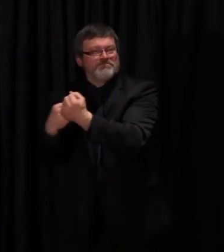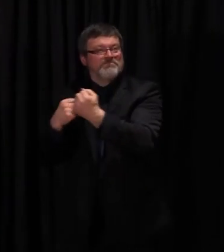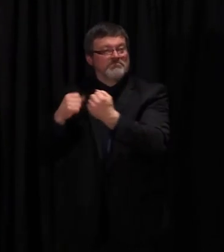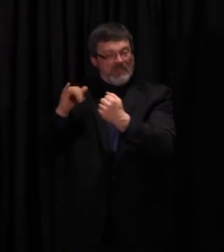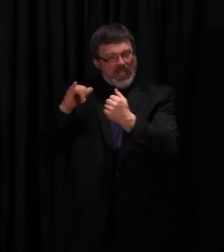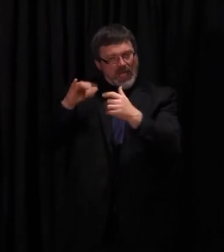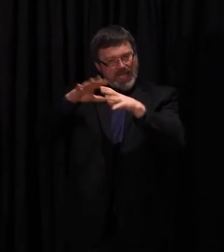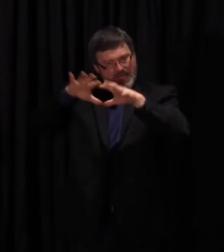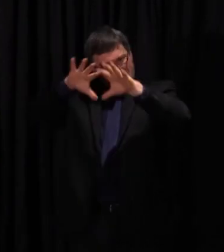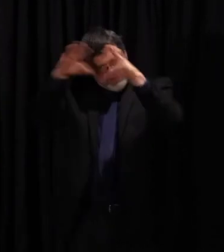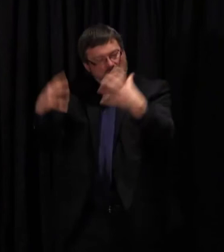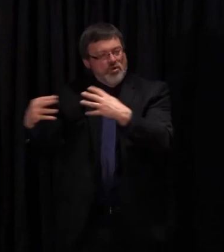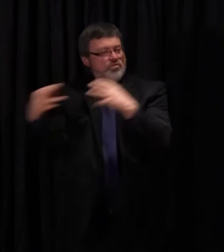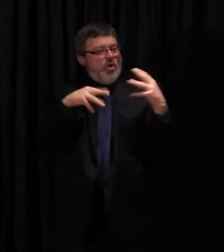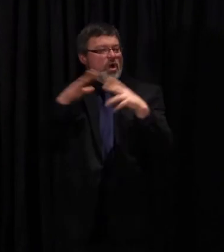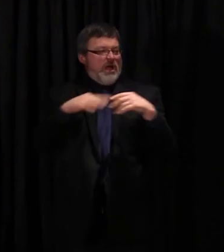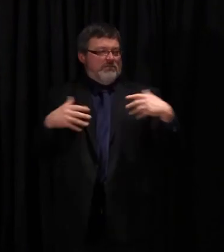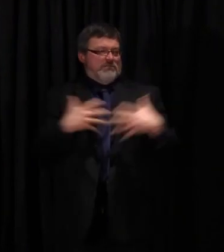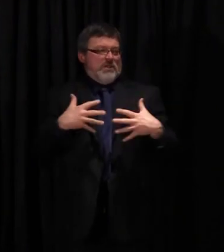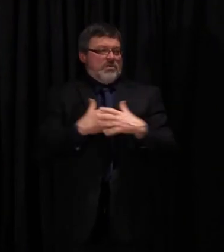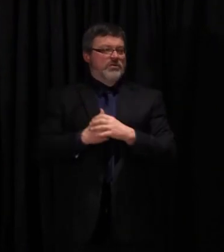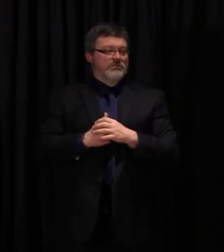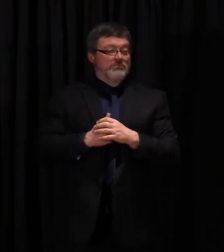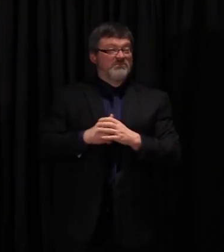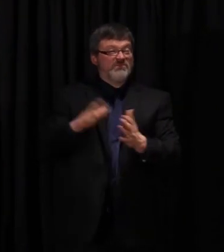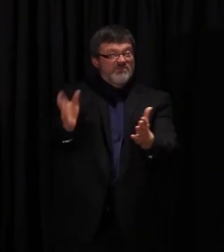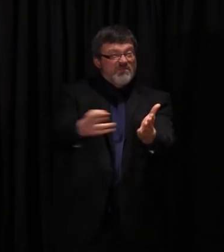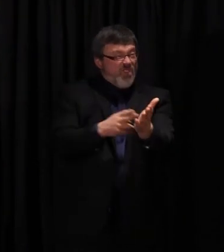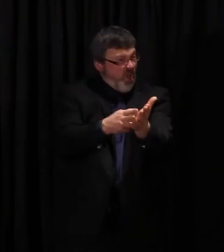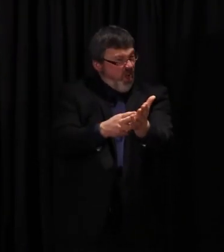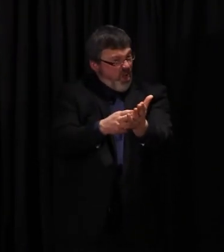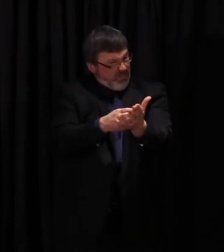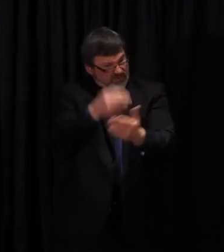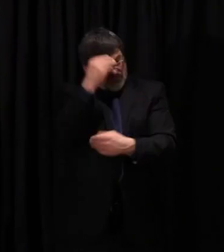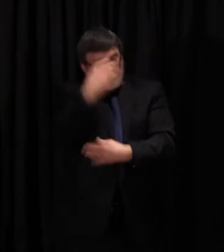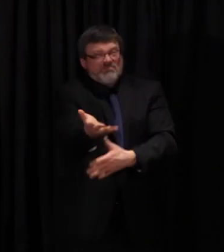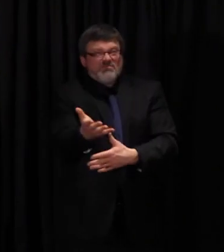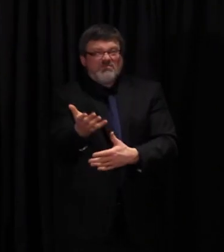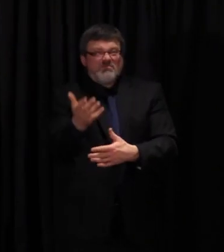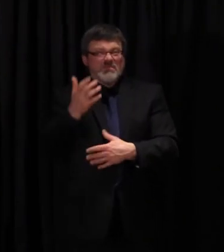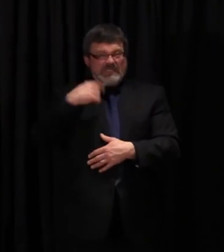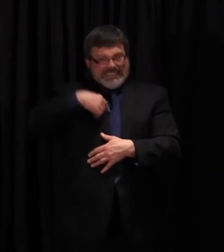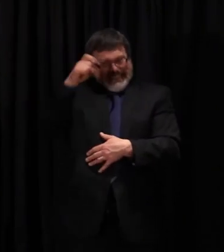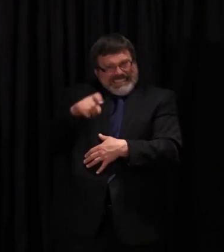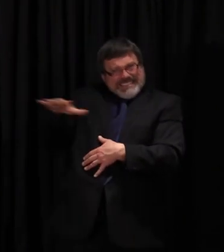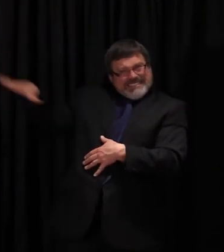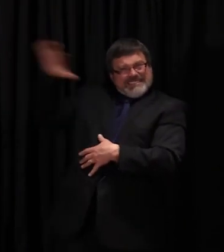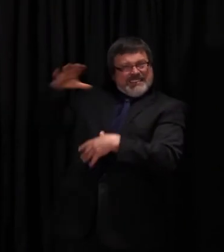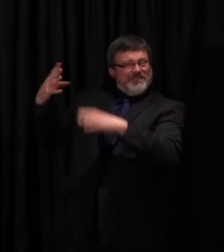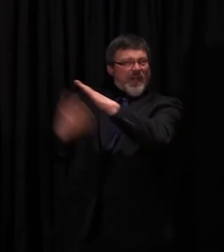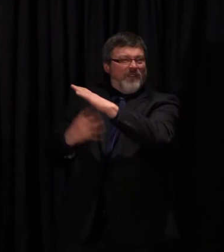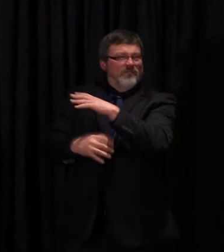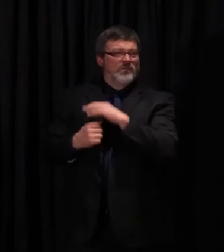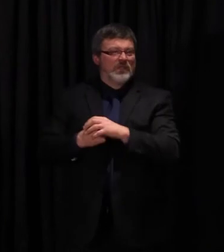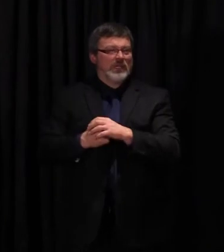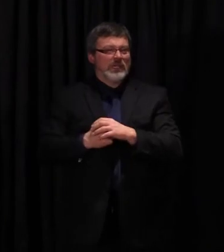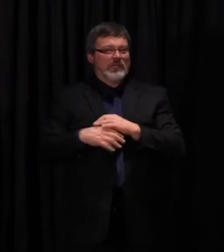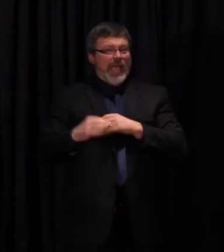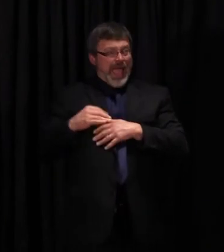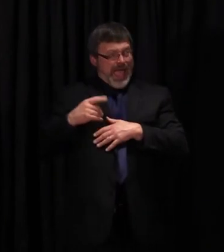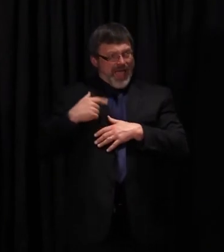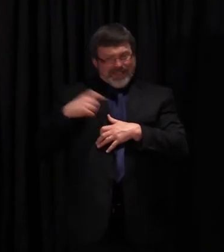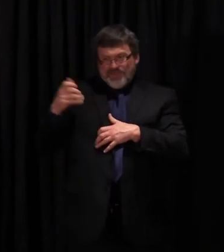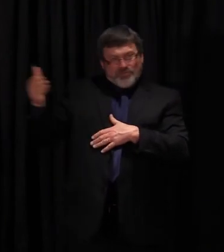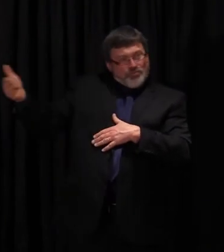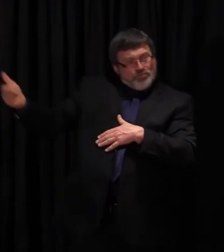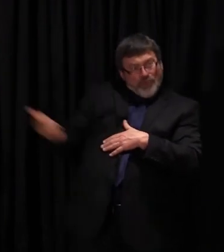Because the truth is, we need them. And more importantly, welcoming